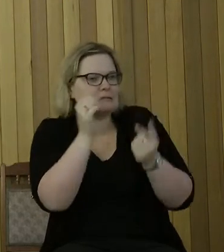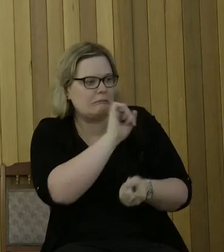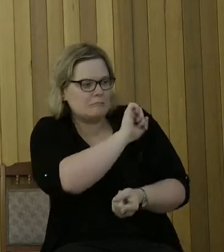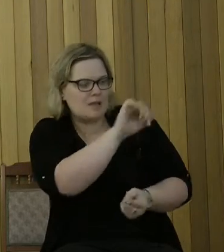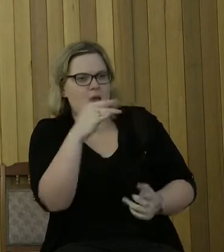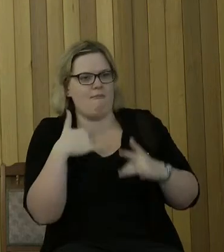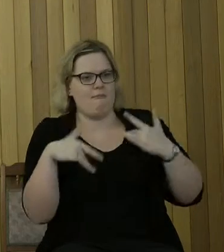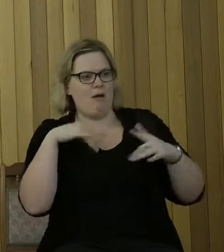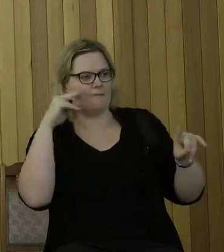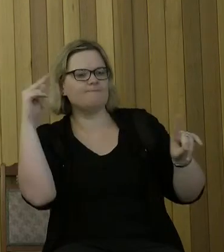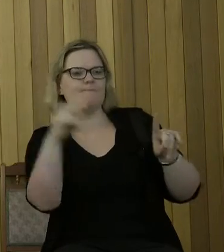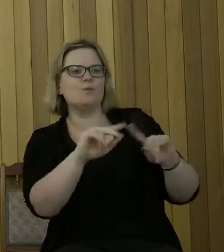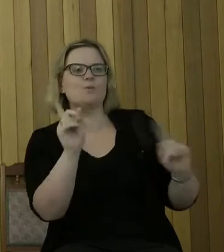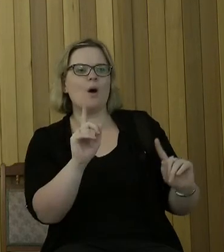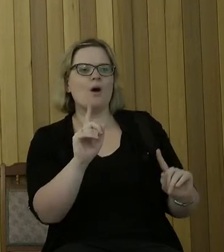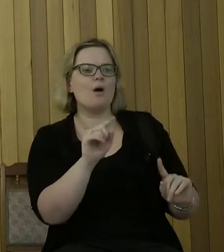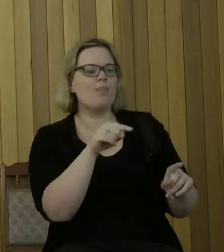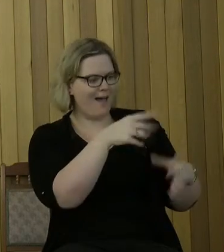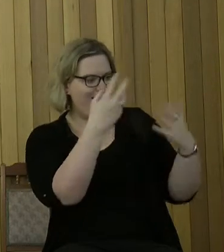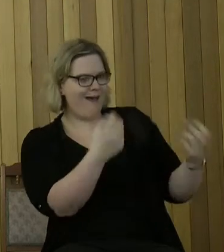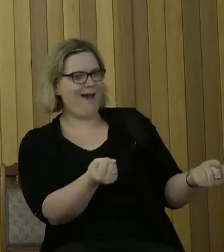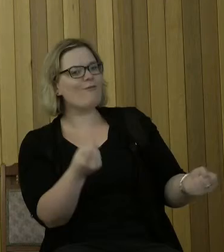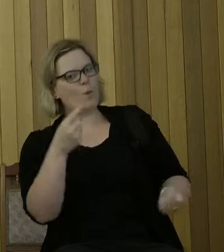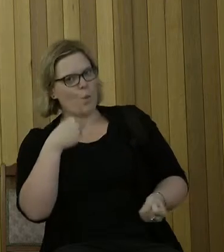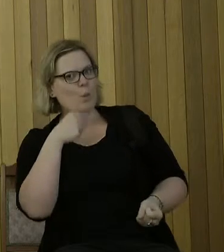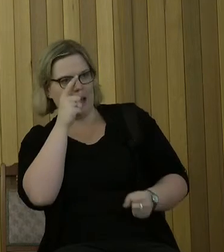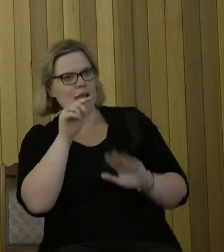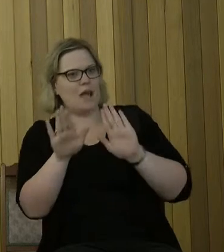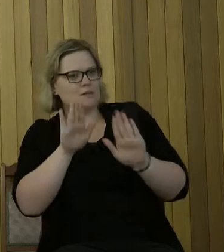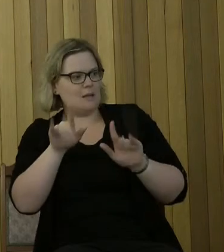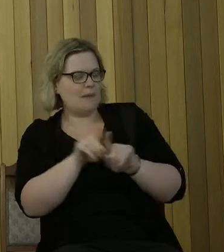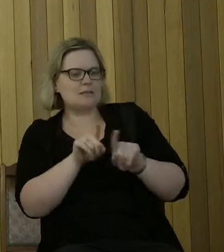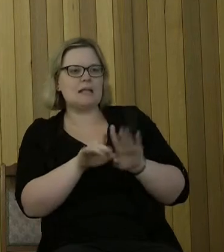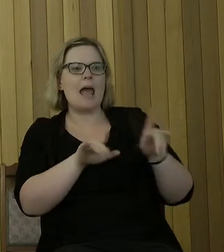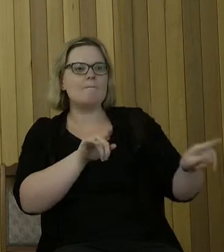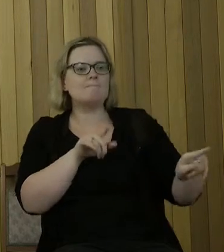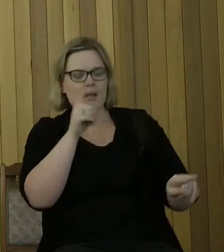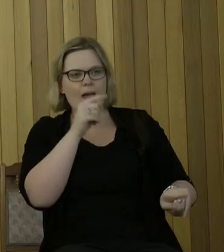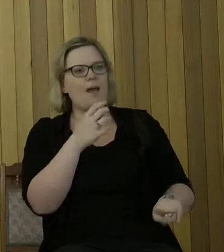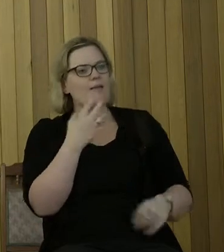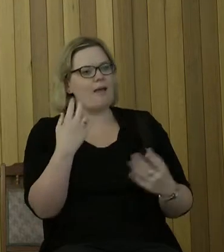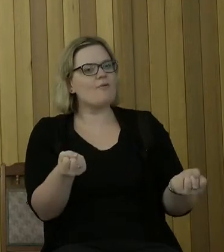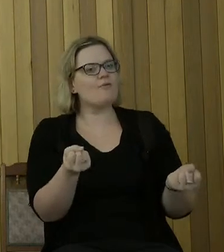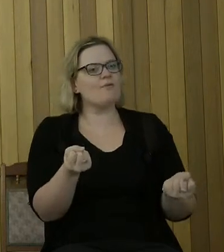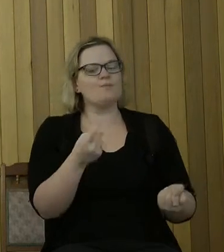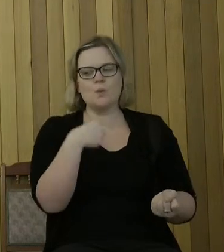life. That we can have similar lives to them. That we can